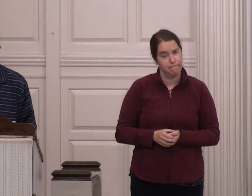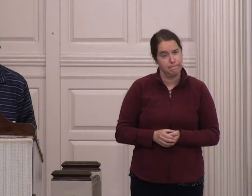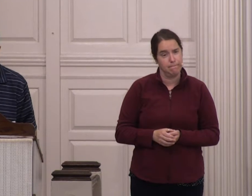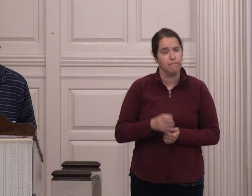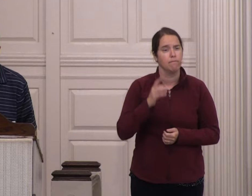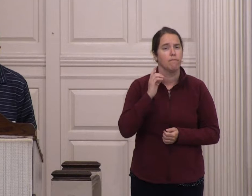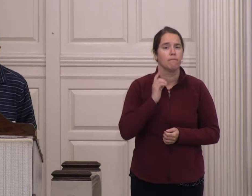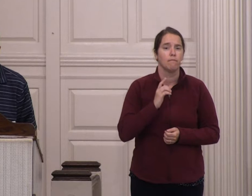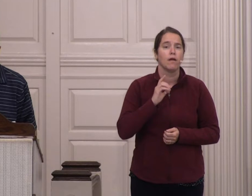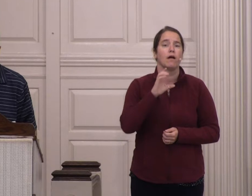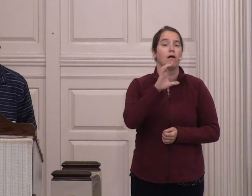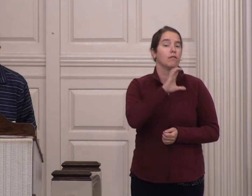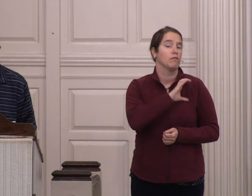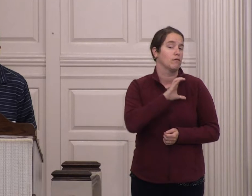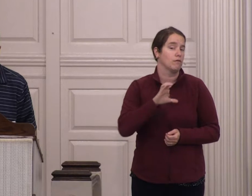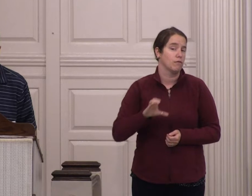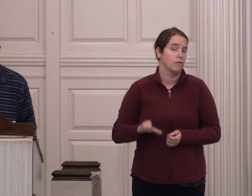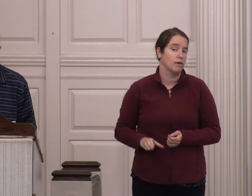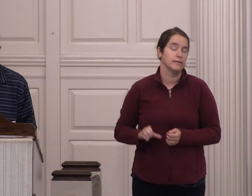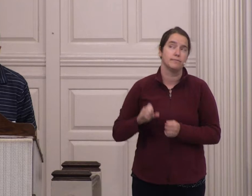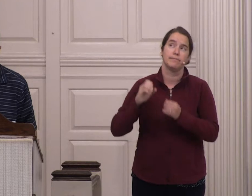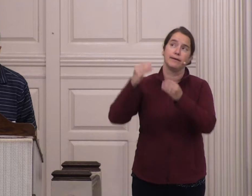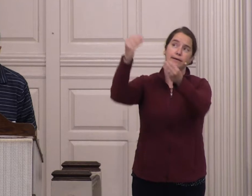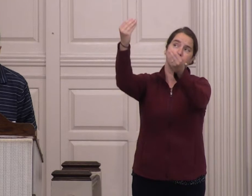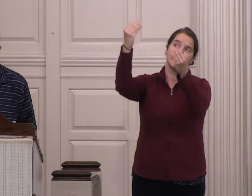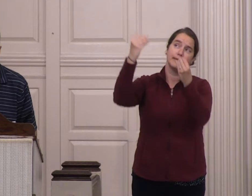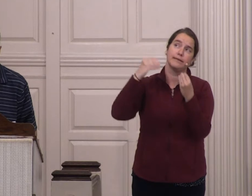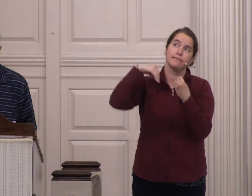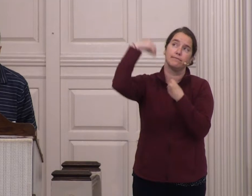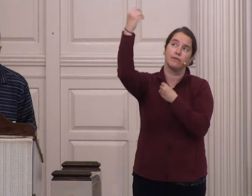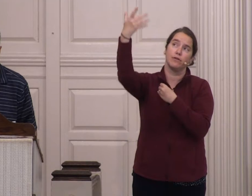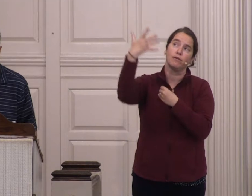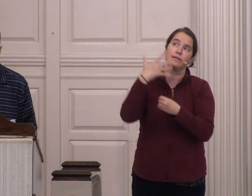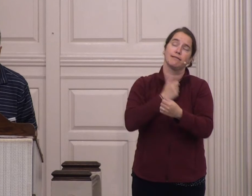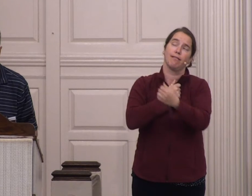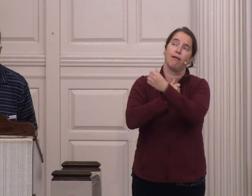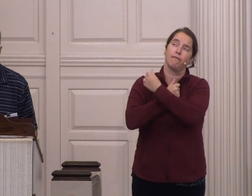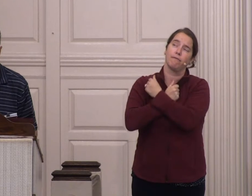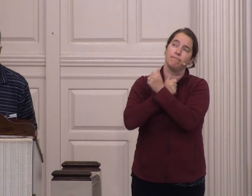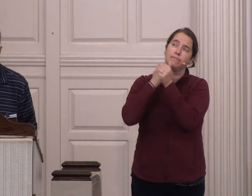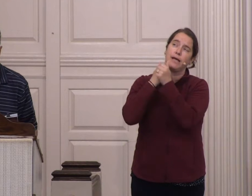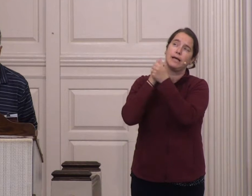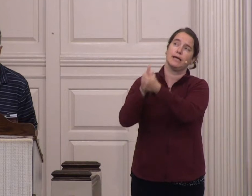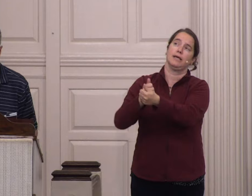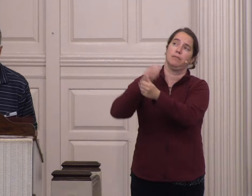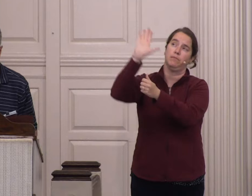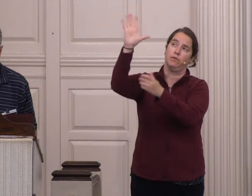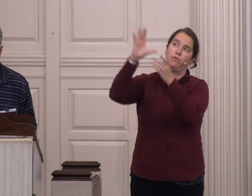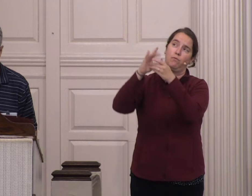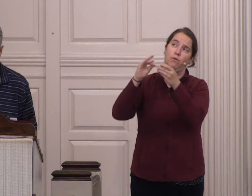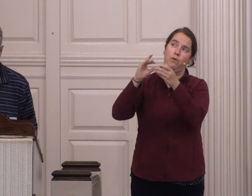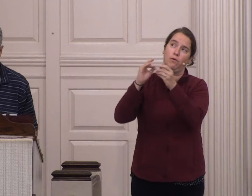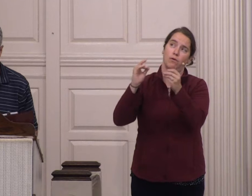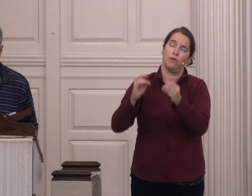That Christ may give each of us the grace to love him and keep his word, let us pray to the